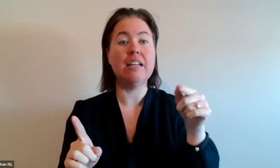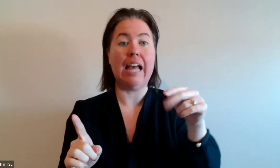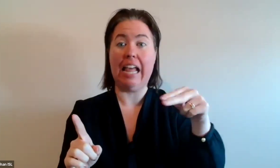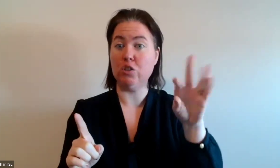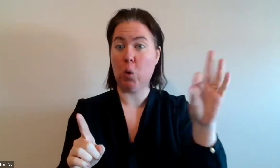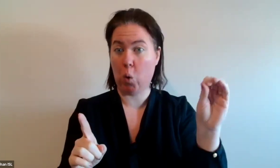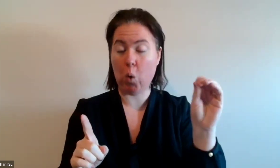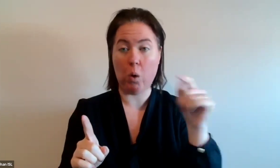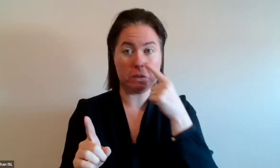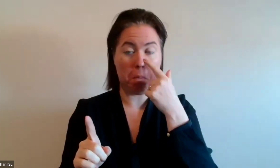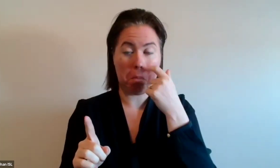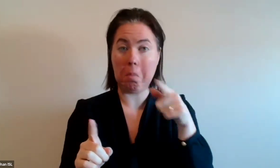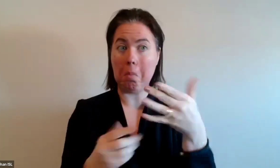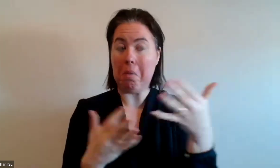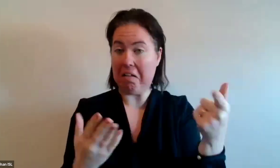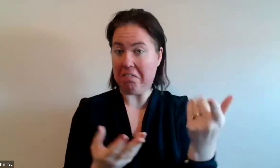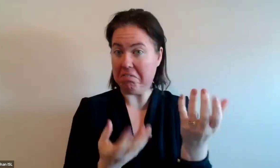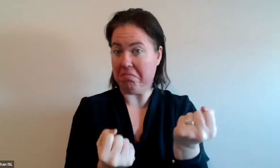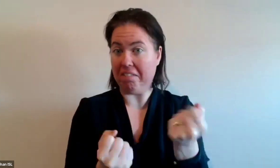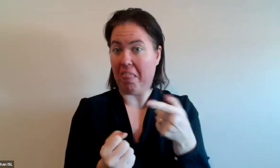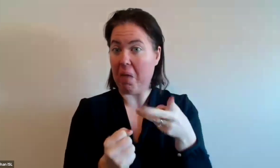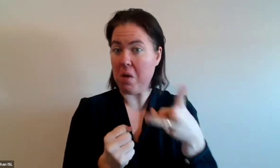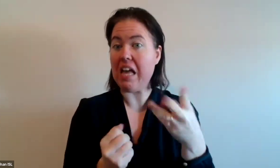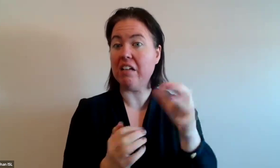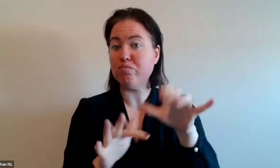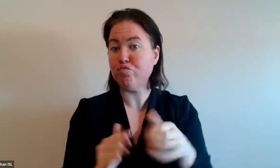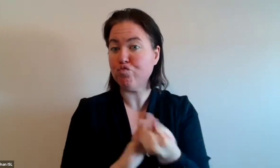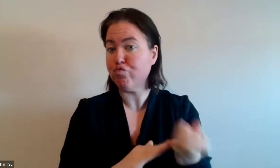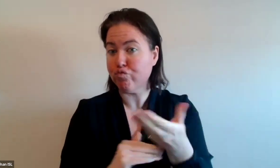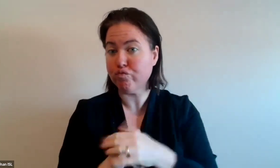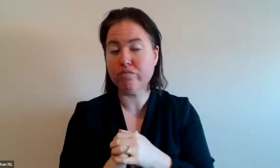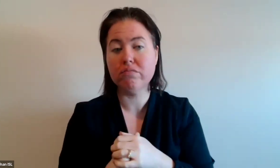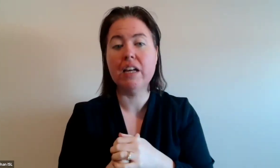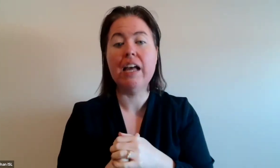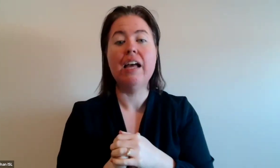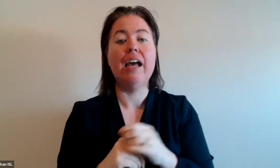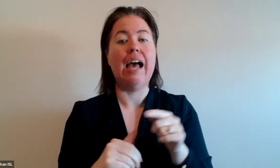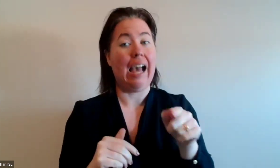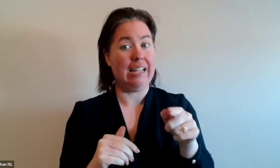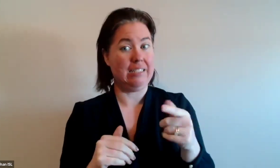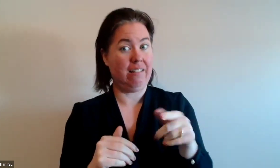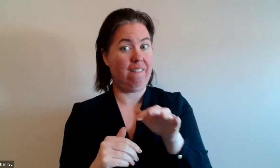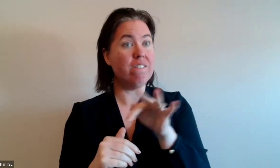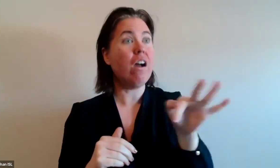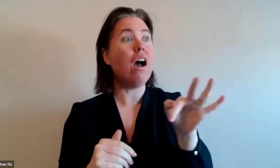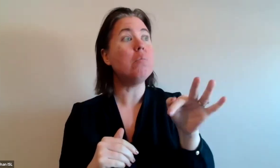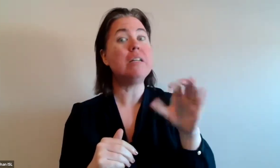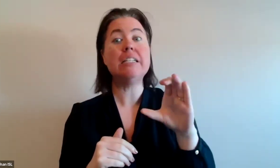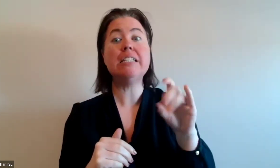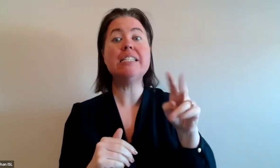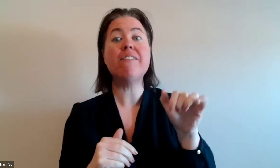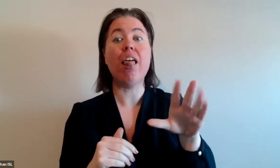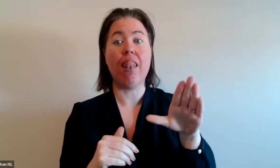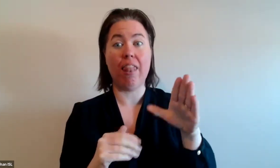that. And I have to say at this point already, the information from civil society as